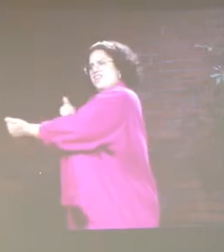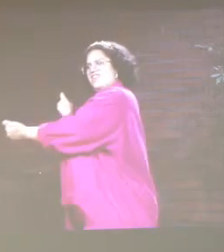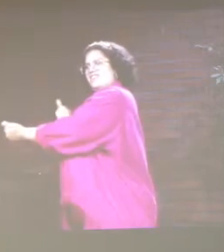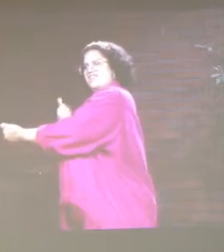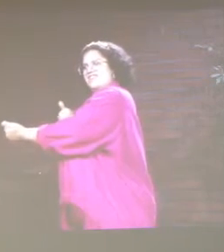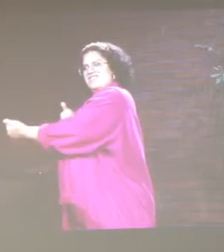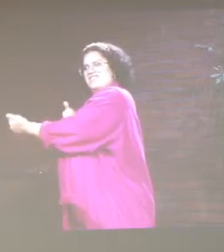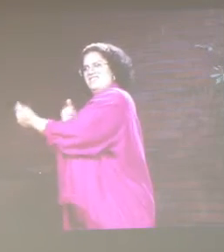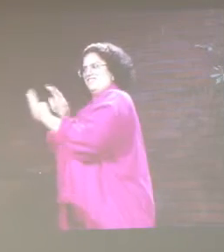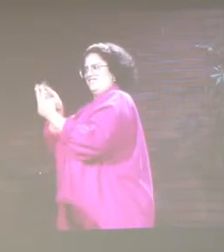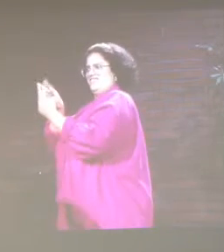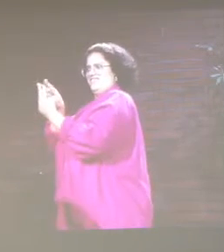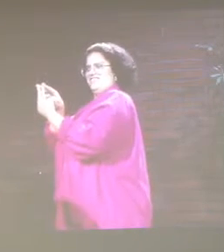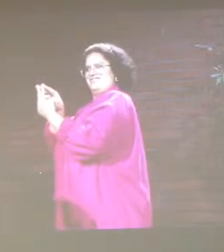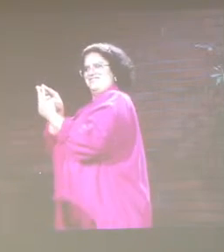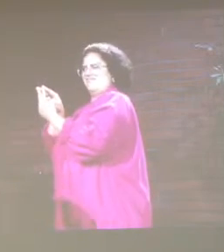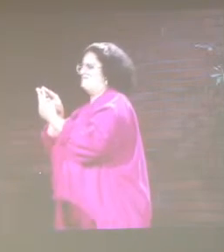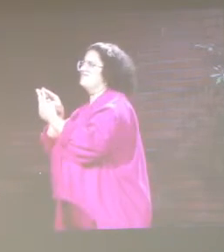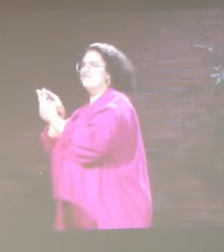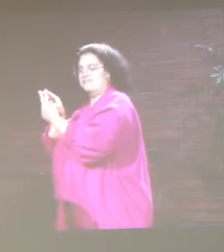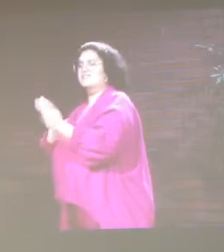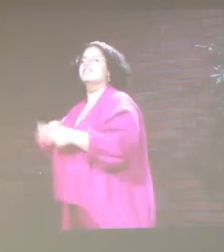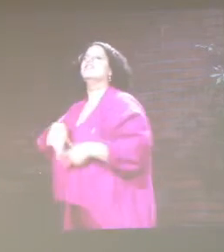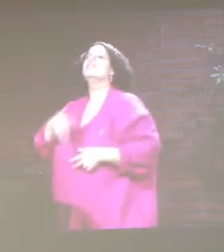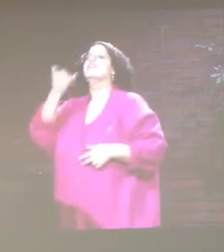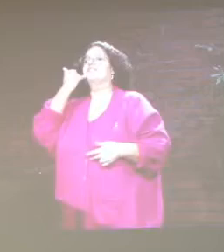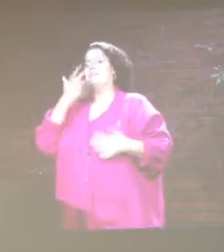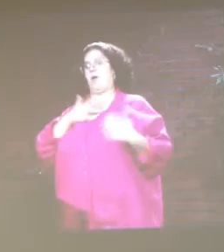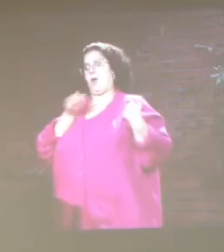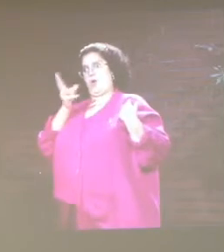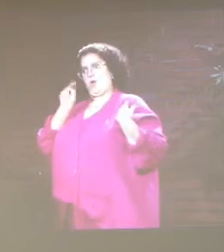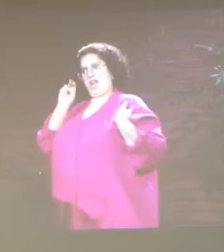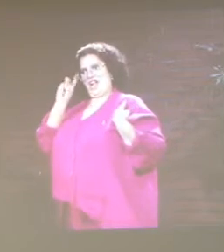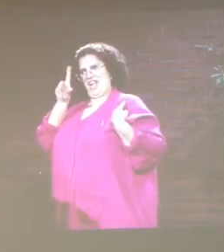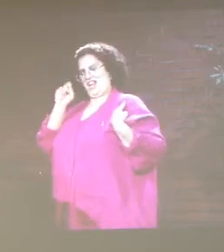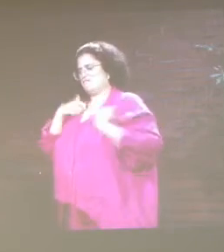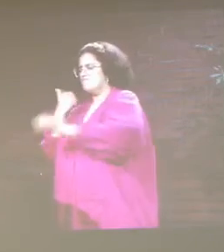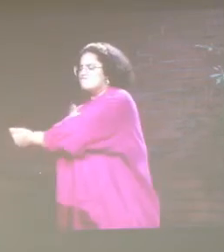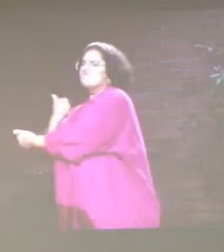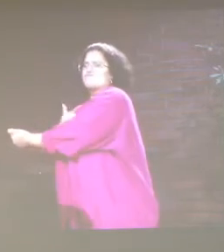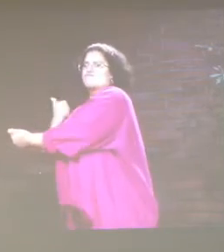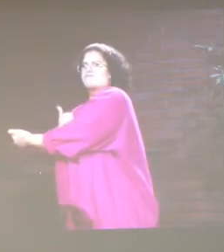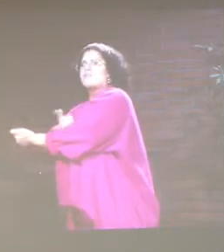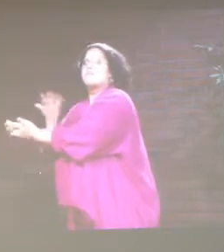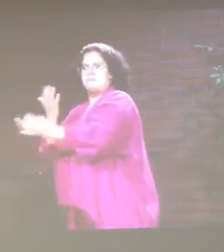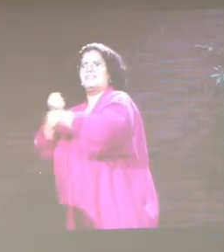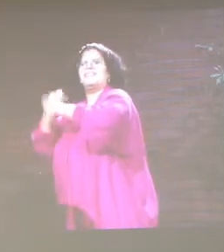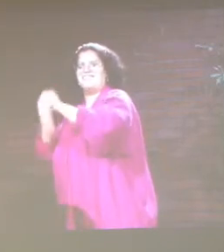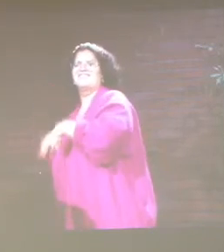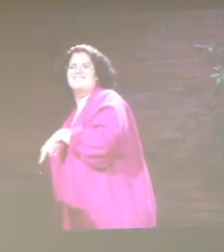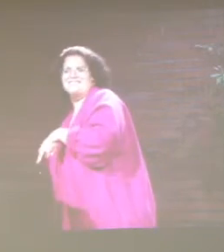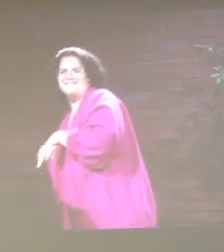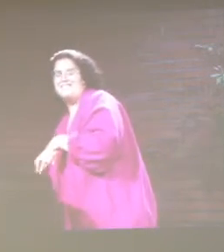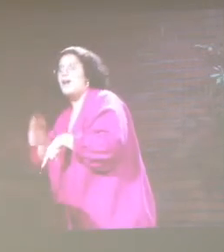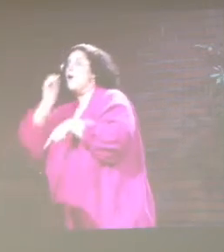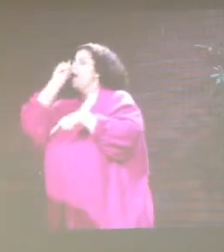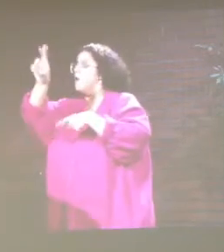is if you're sharing needles, you should use bleach to clean off your needles. But what I prefer is using my own